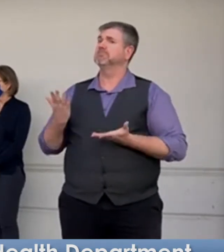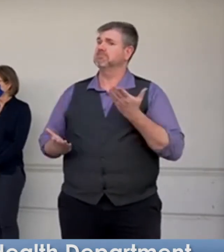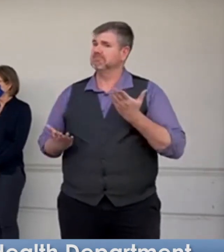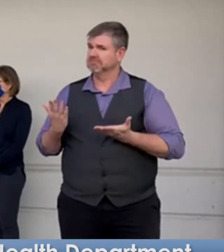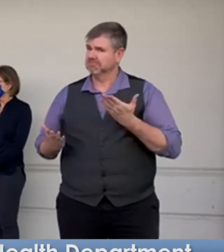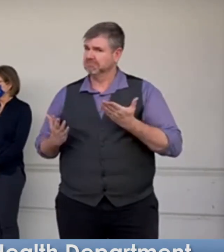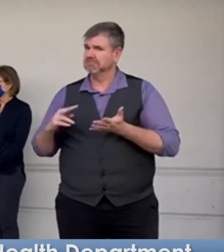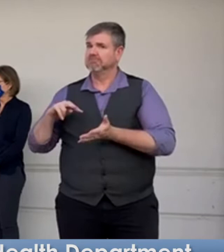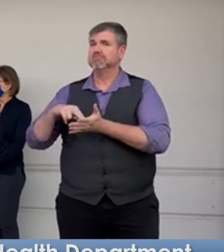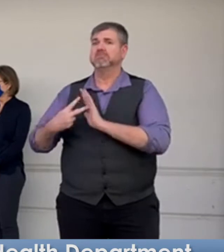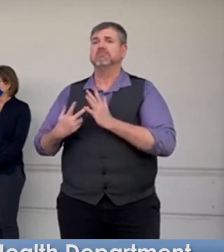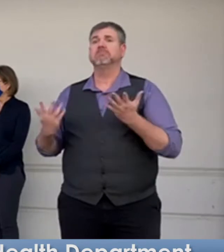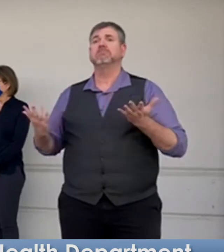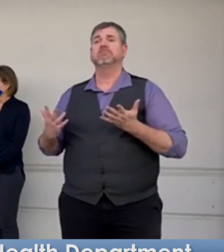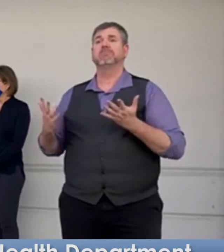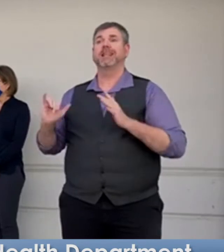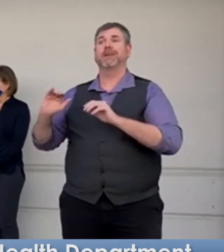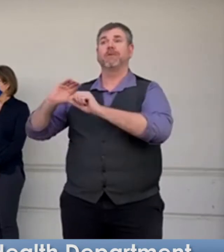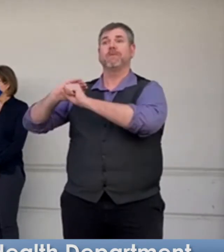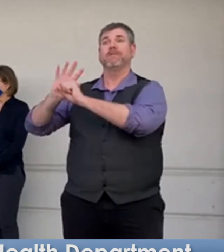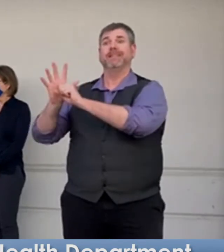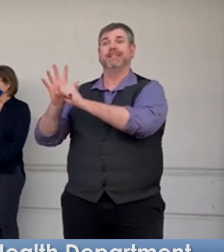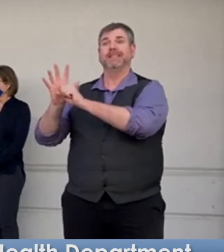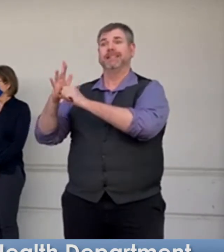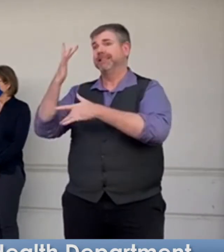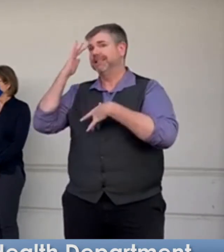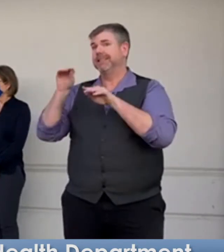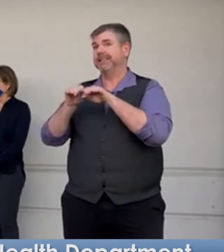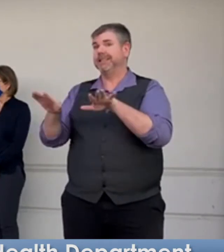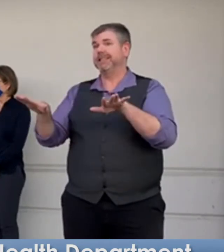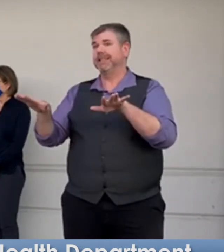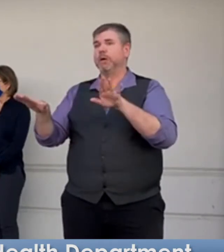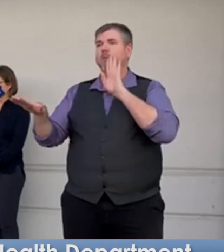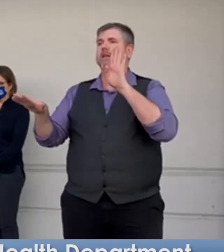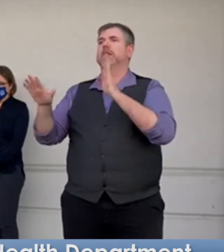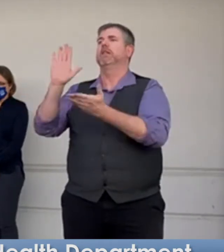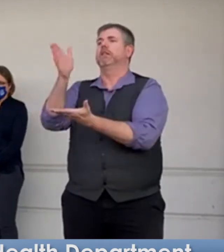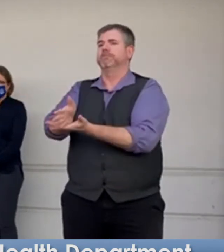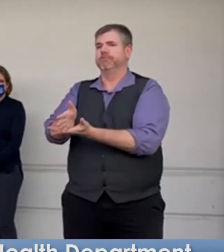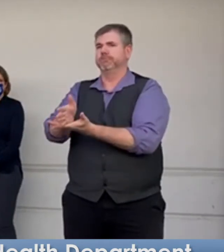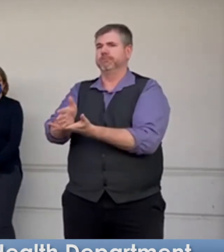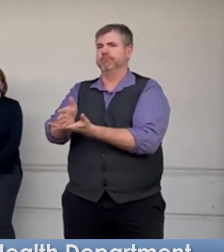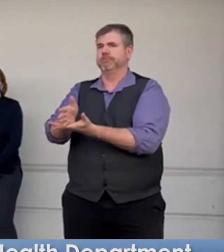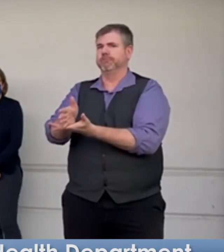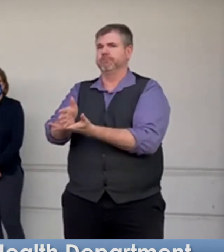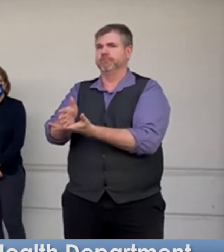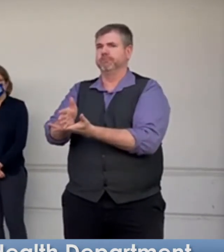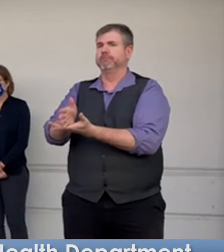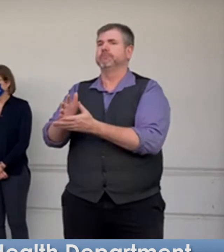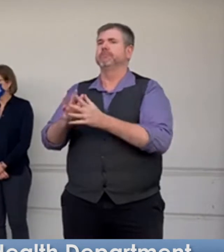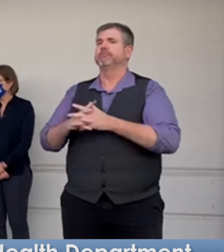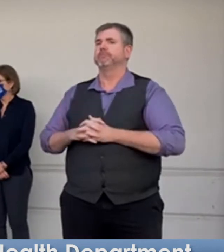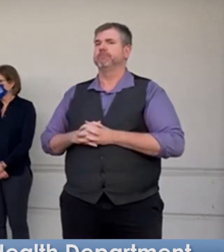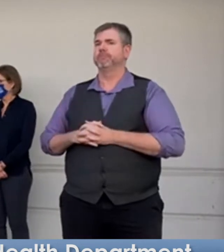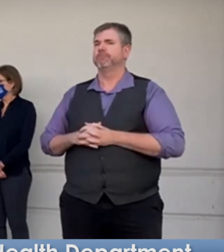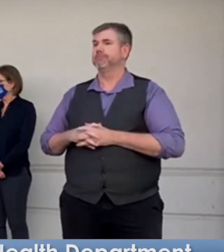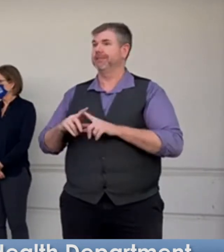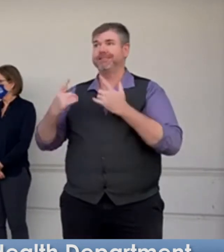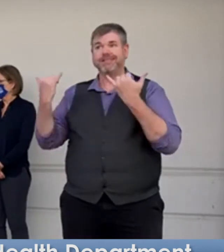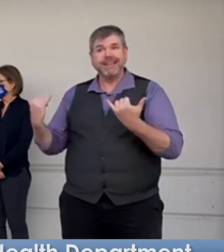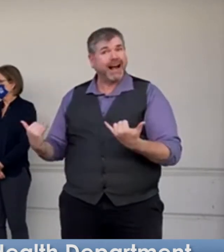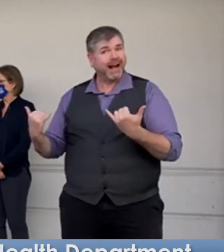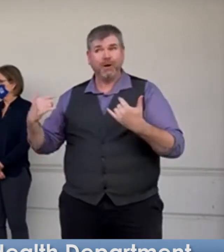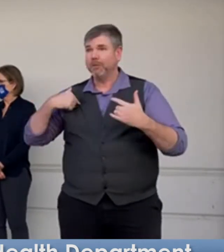meantime, this is so critical. The most important thing as a community we can do is help get our children back to